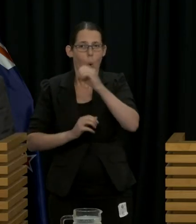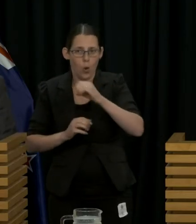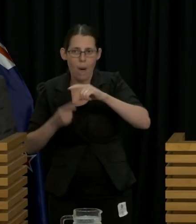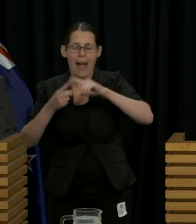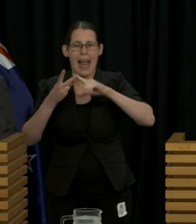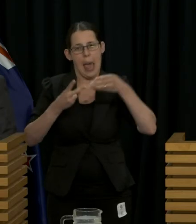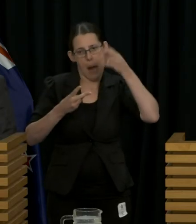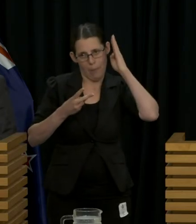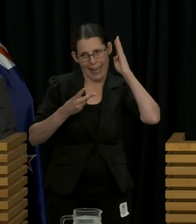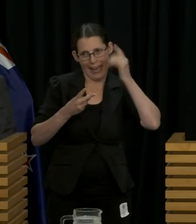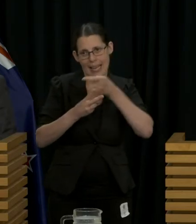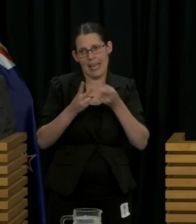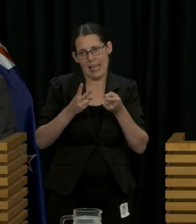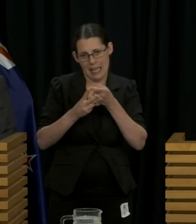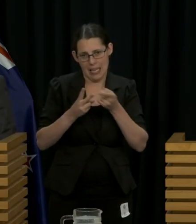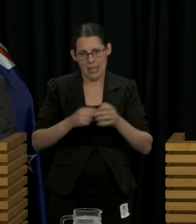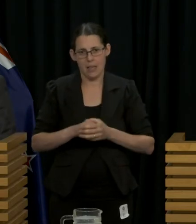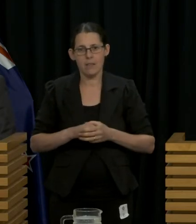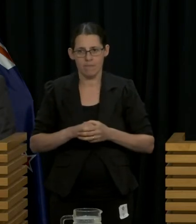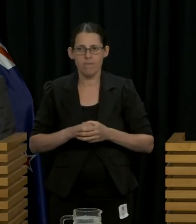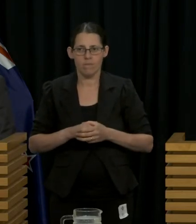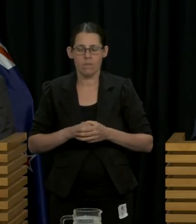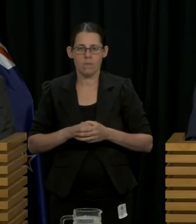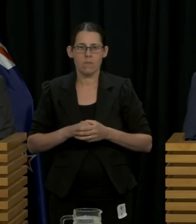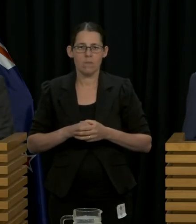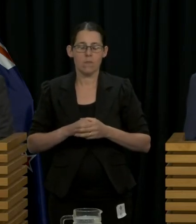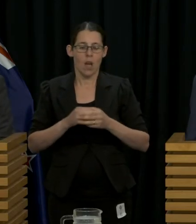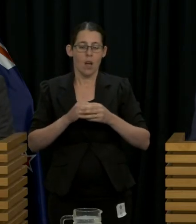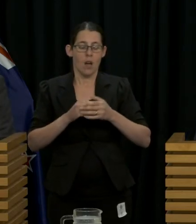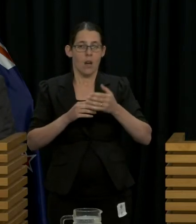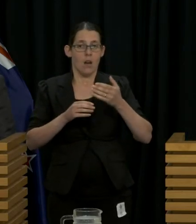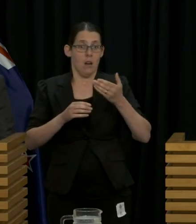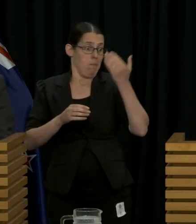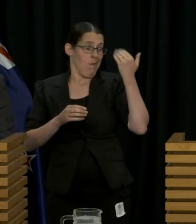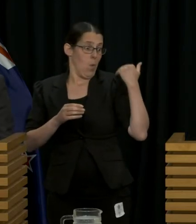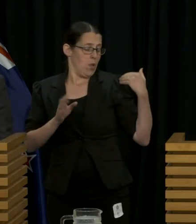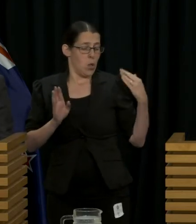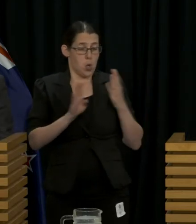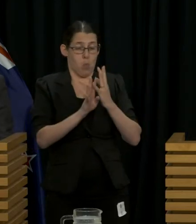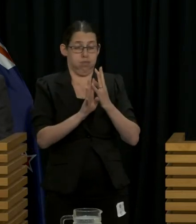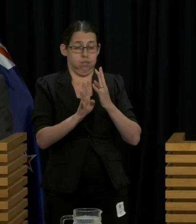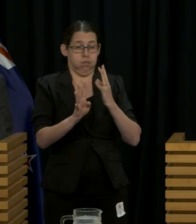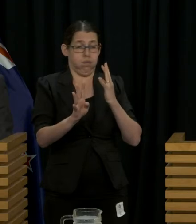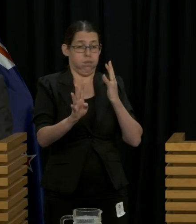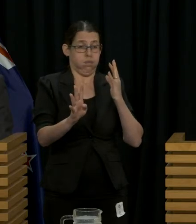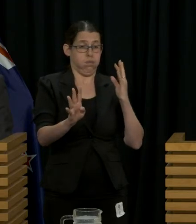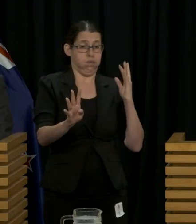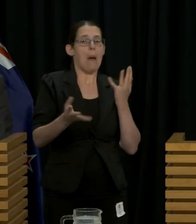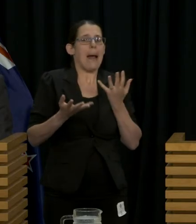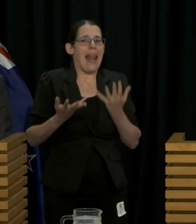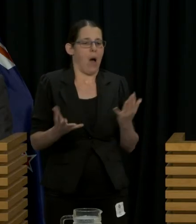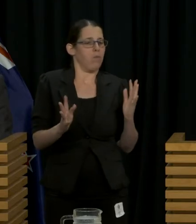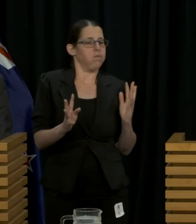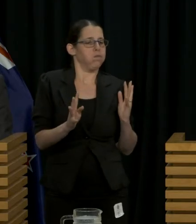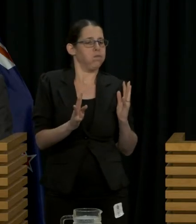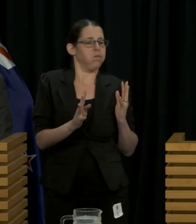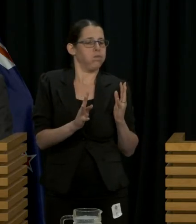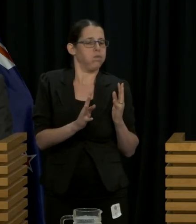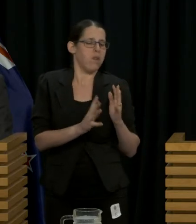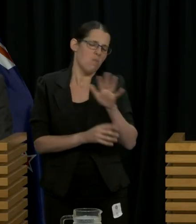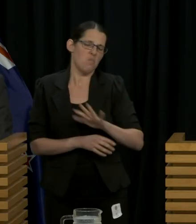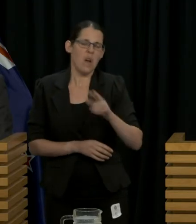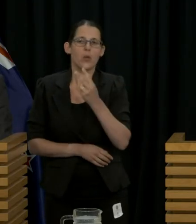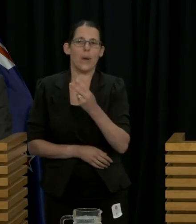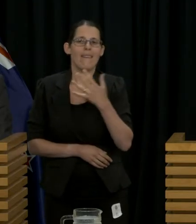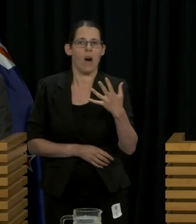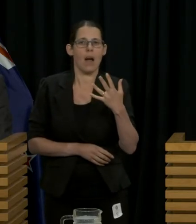morning. Initially some queues, the queues are now down to, I understand, between 30 and 45-minute wait, so great work